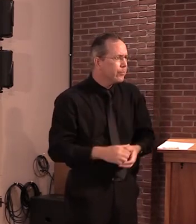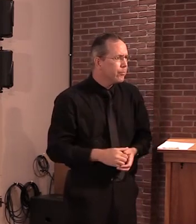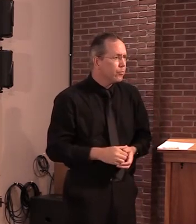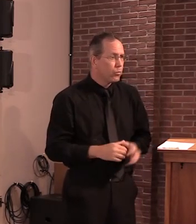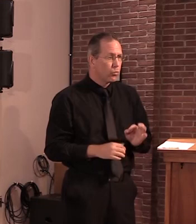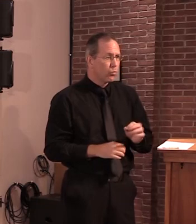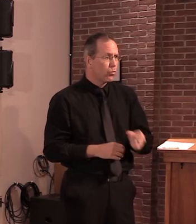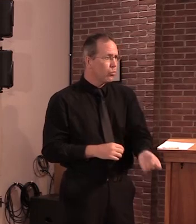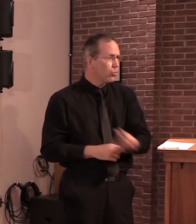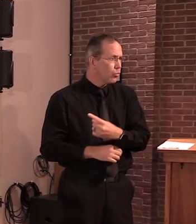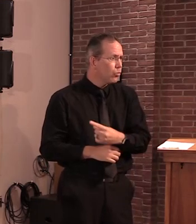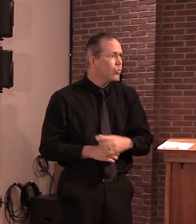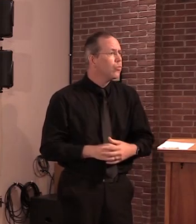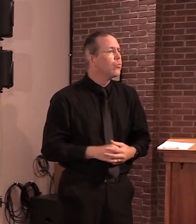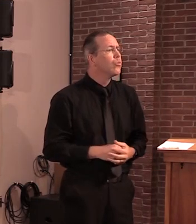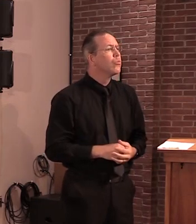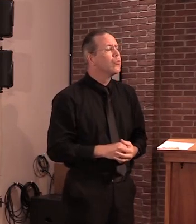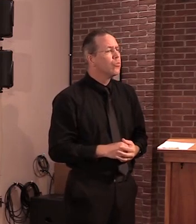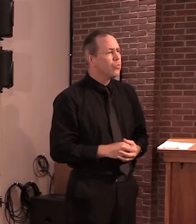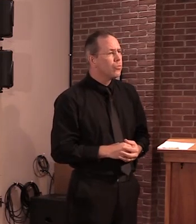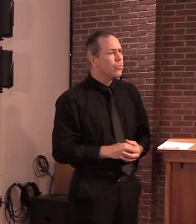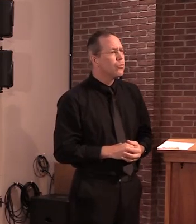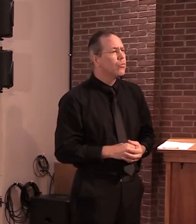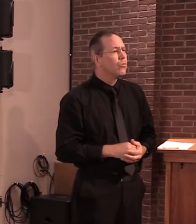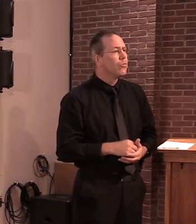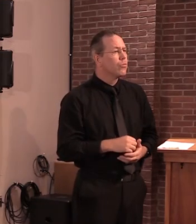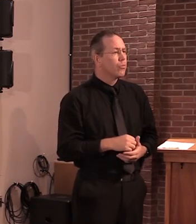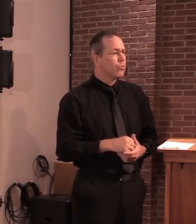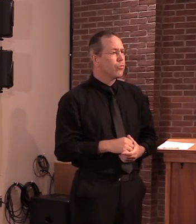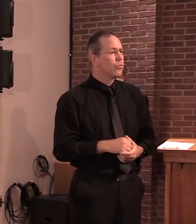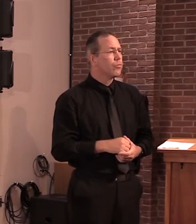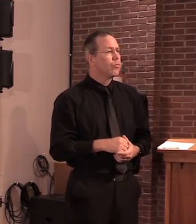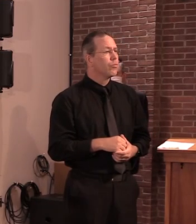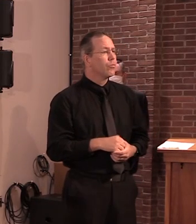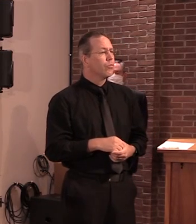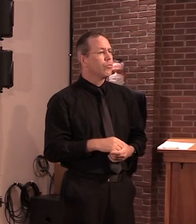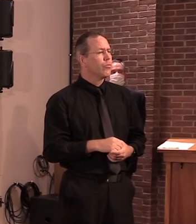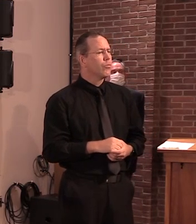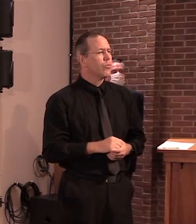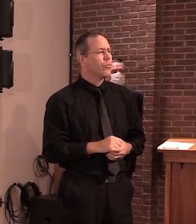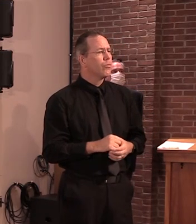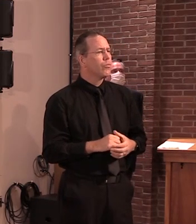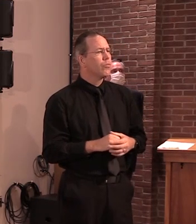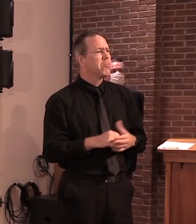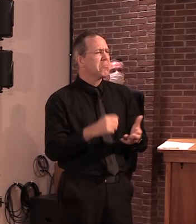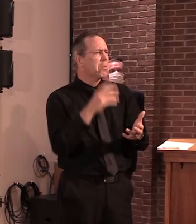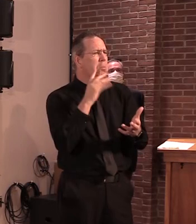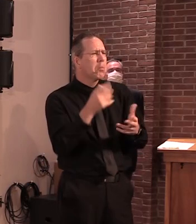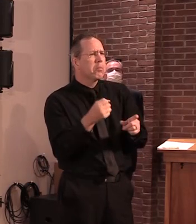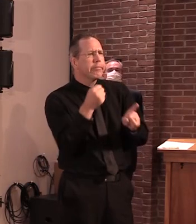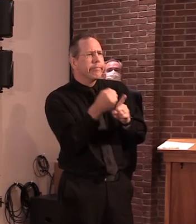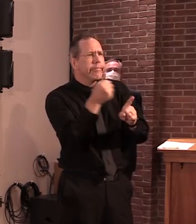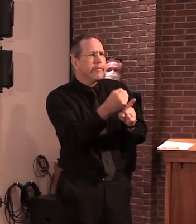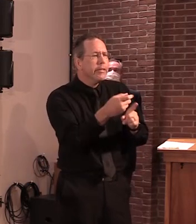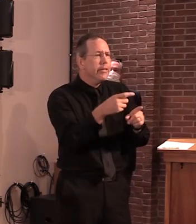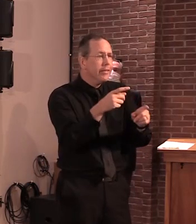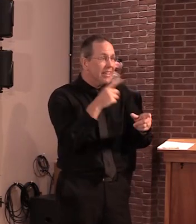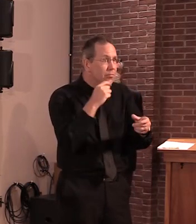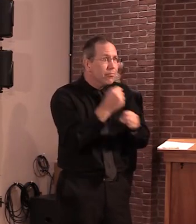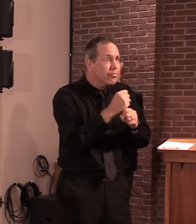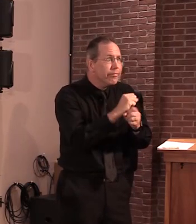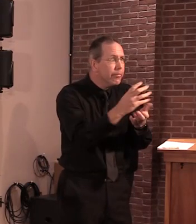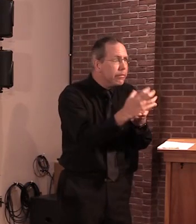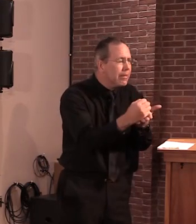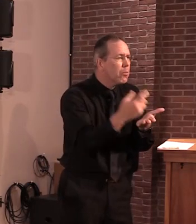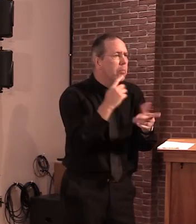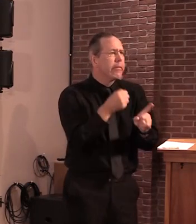impact our state testing capacity to some degree, but again, that would probably not occur unless